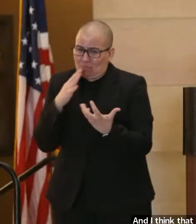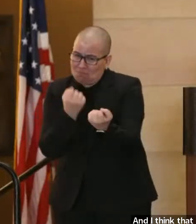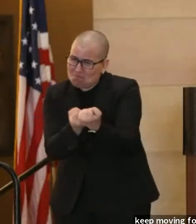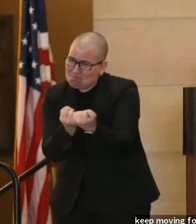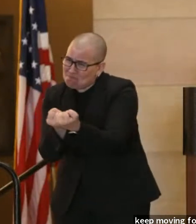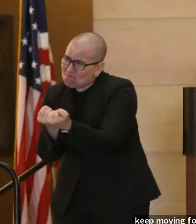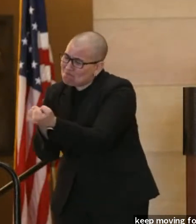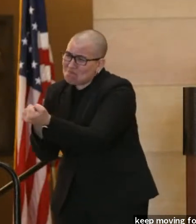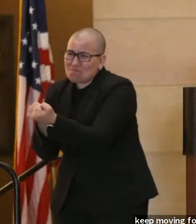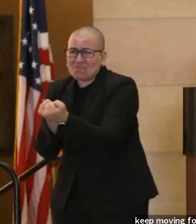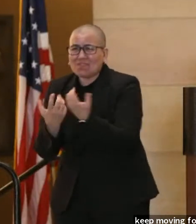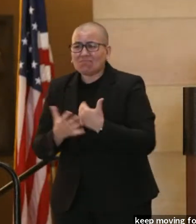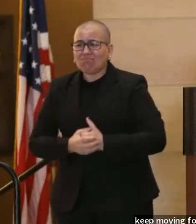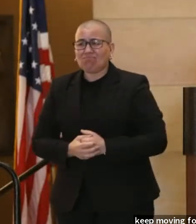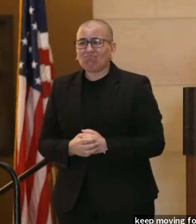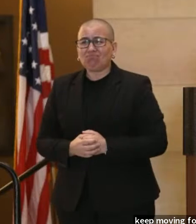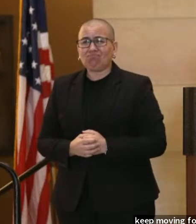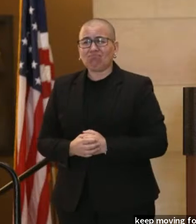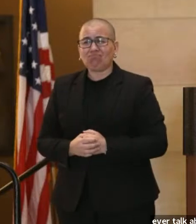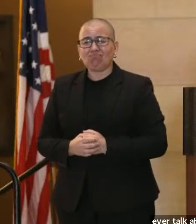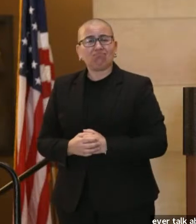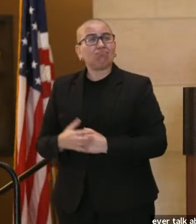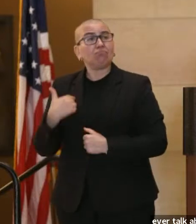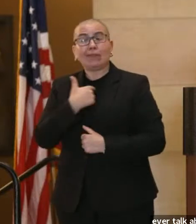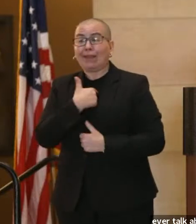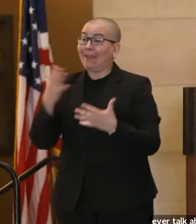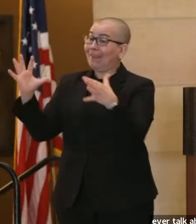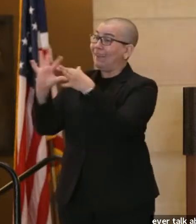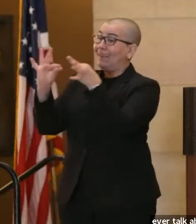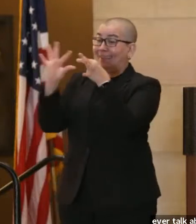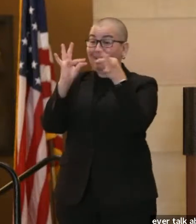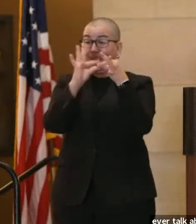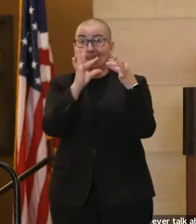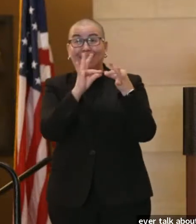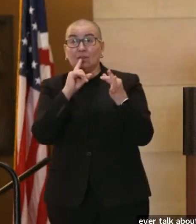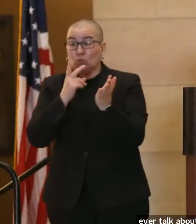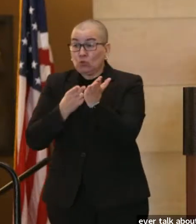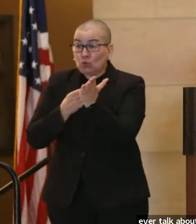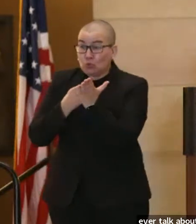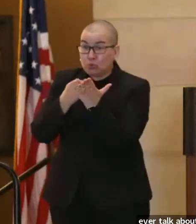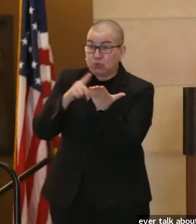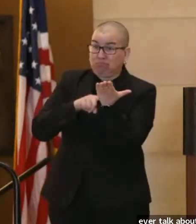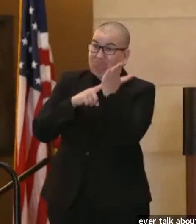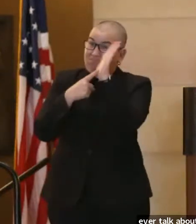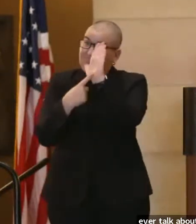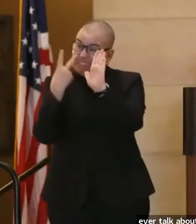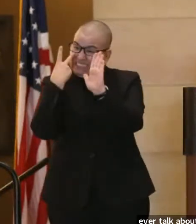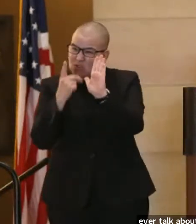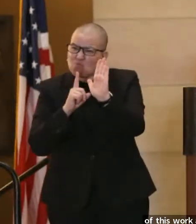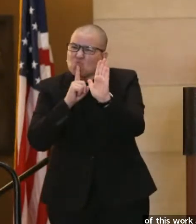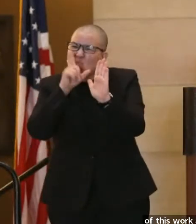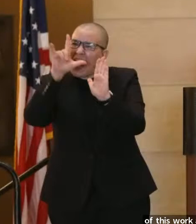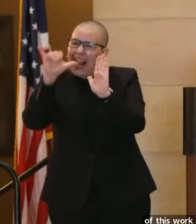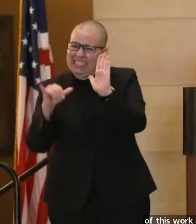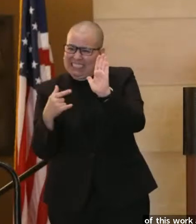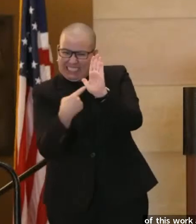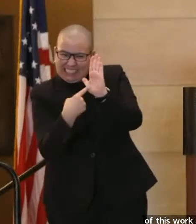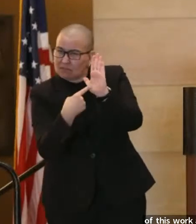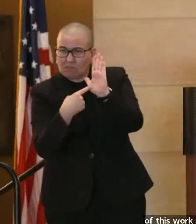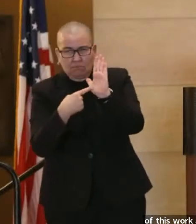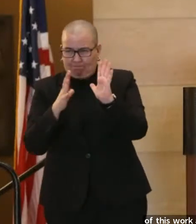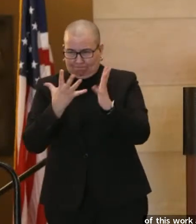really the real reality of this work and of the women in the community that suffer from domestic